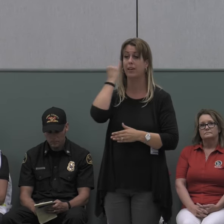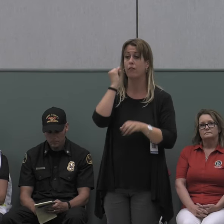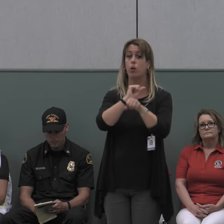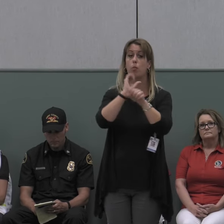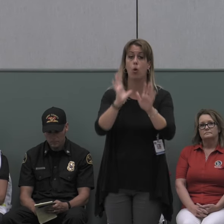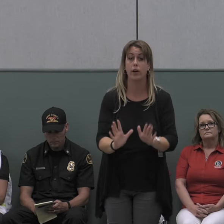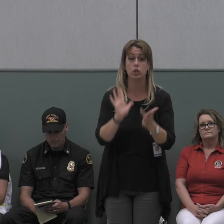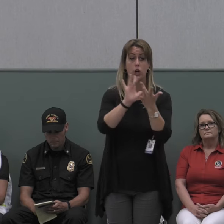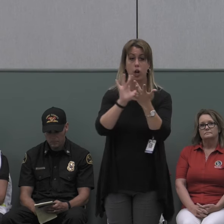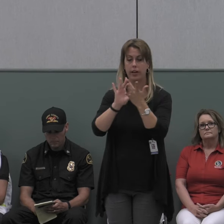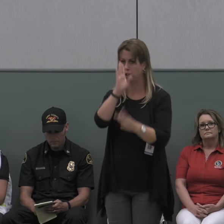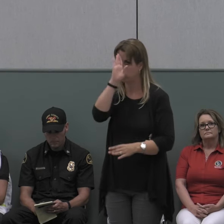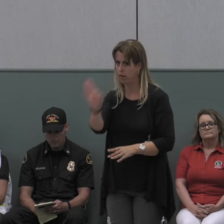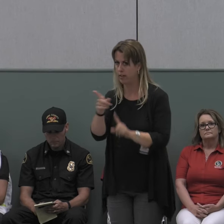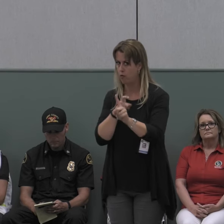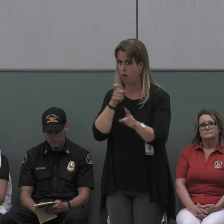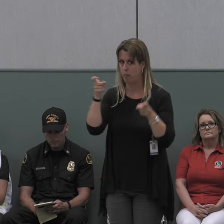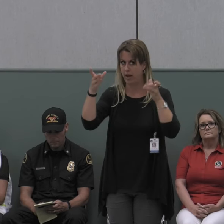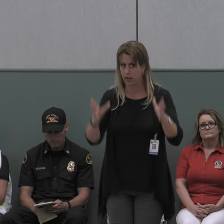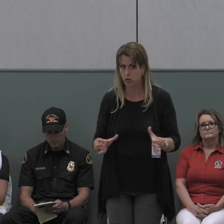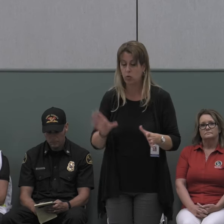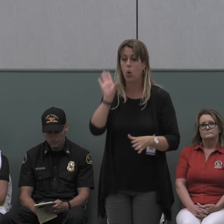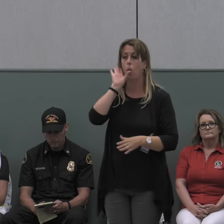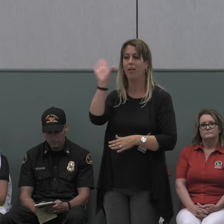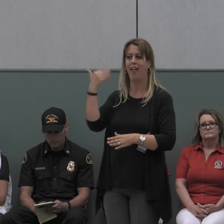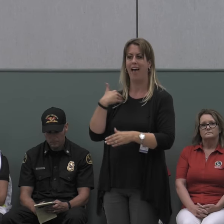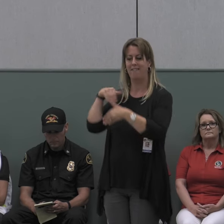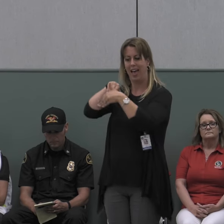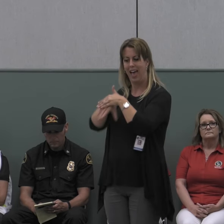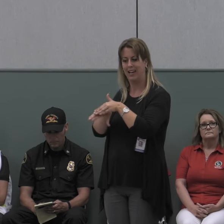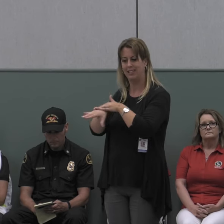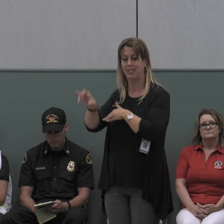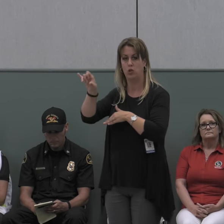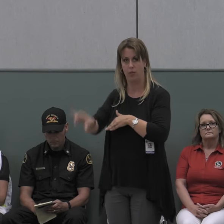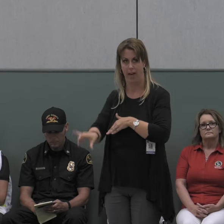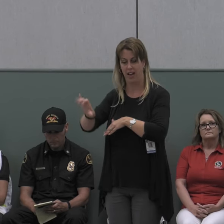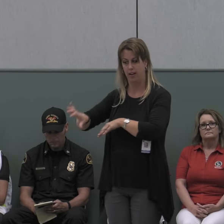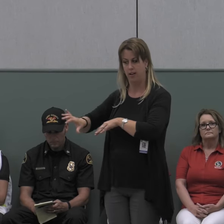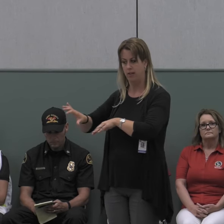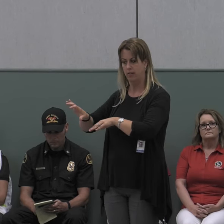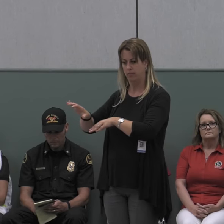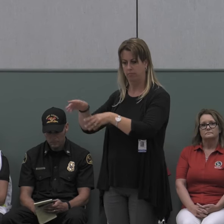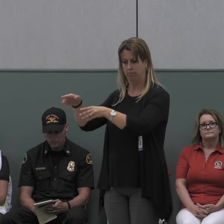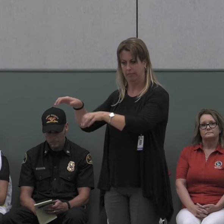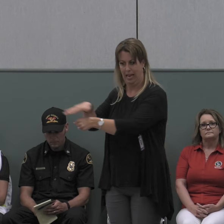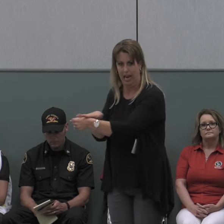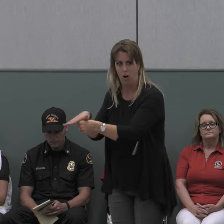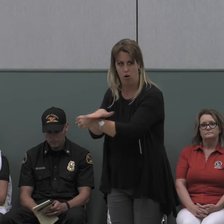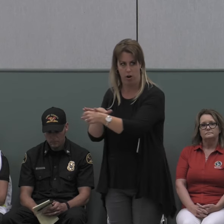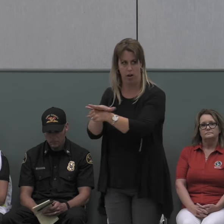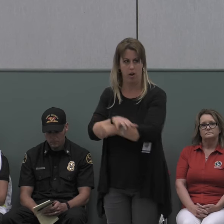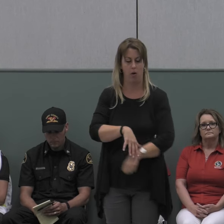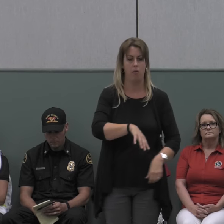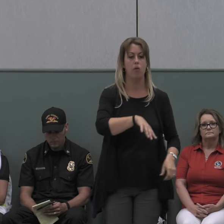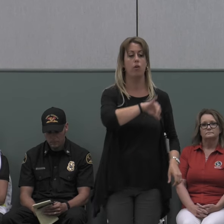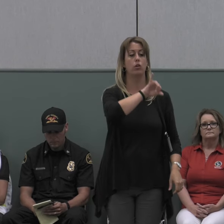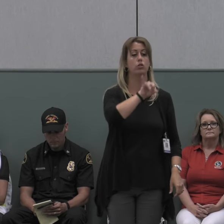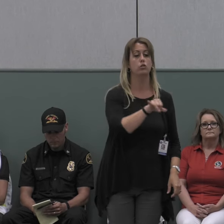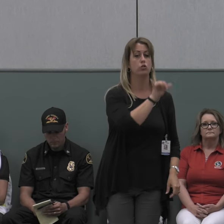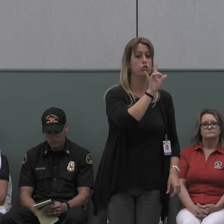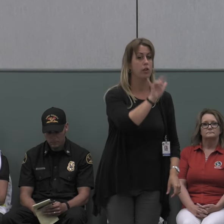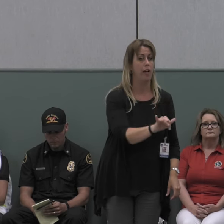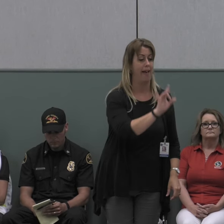be granted access to the SVM facilities during the periods of Monday, July 8th of 2019 through July